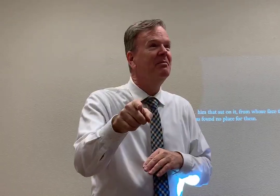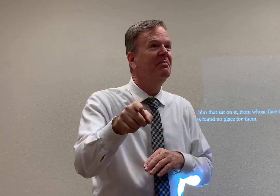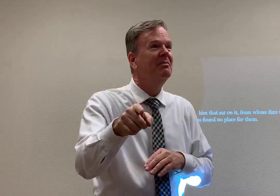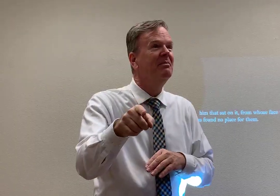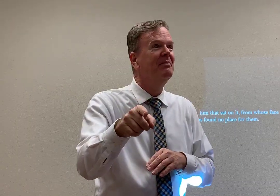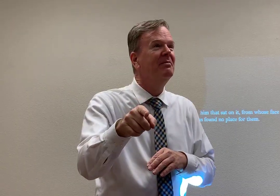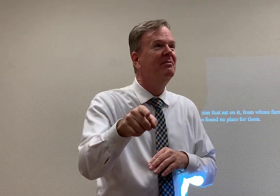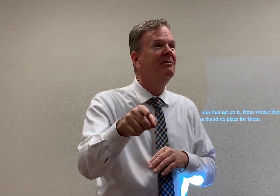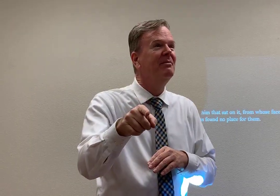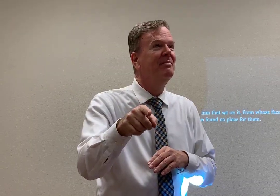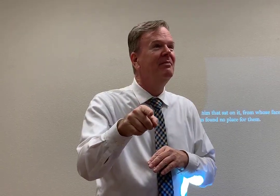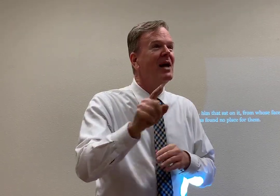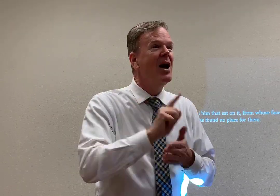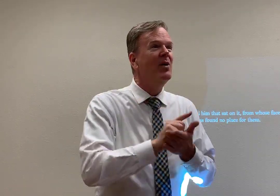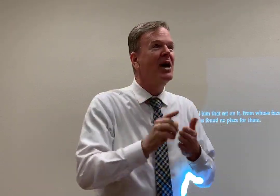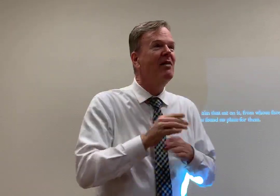After him?